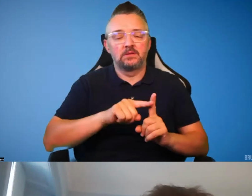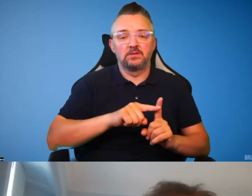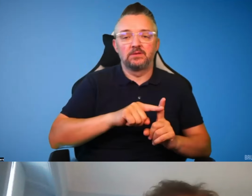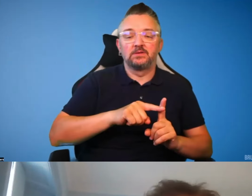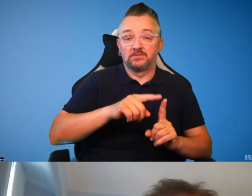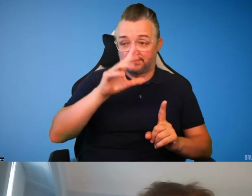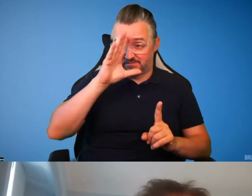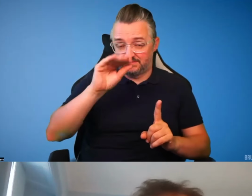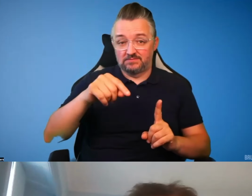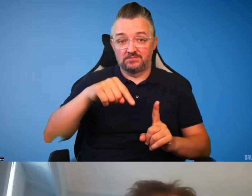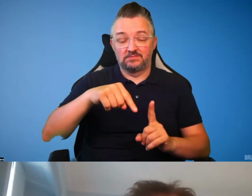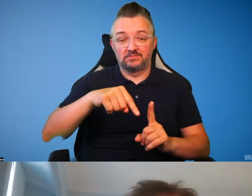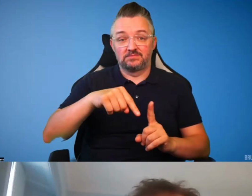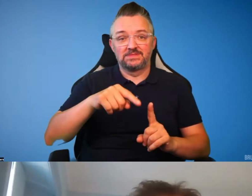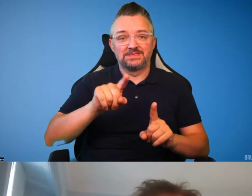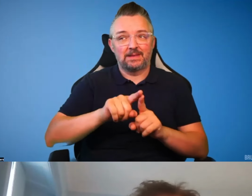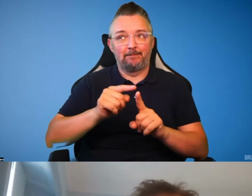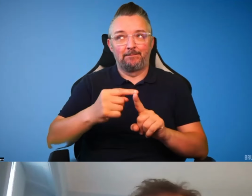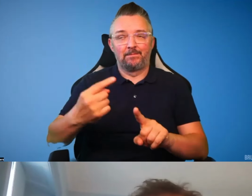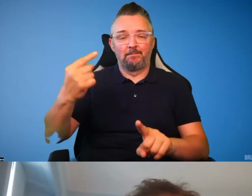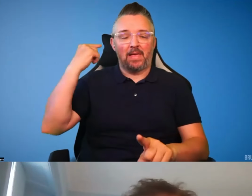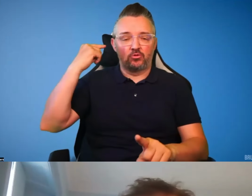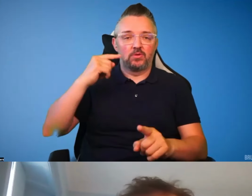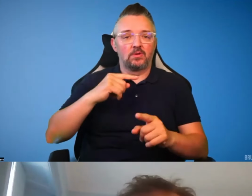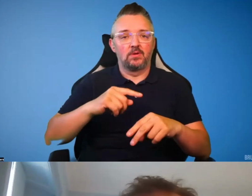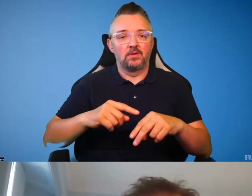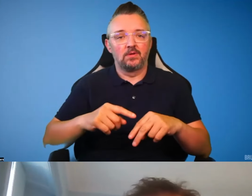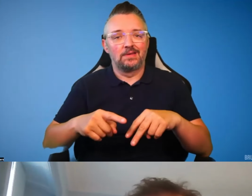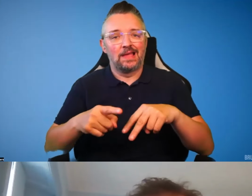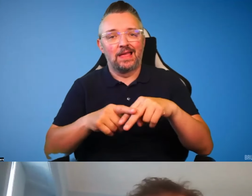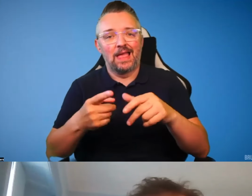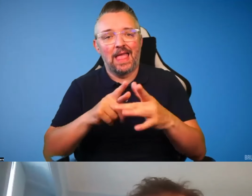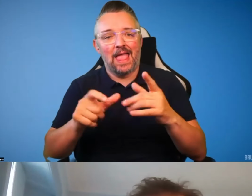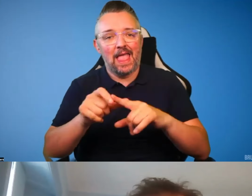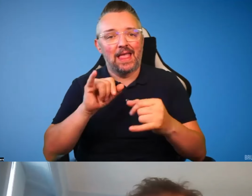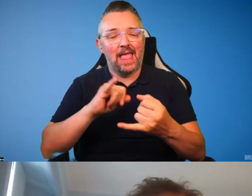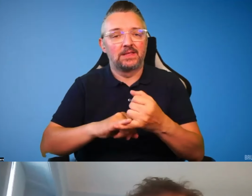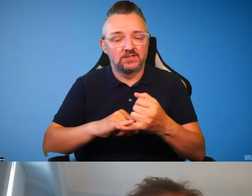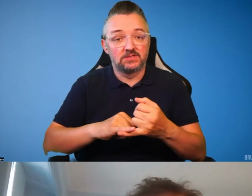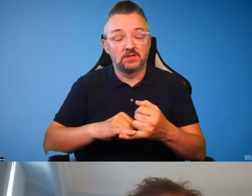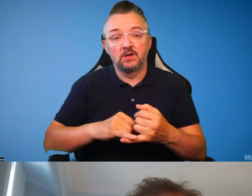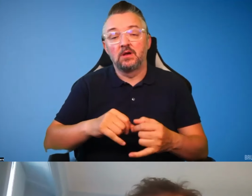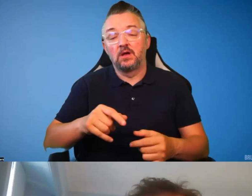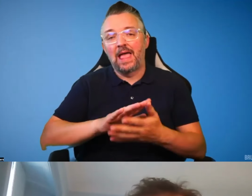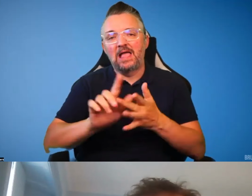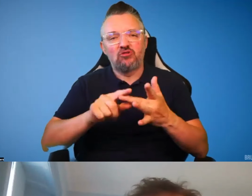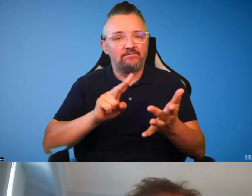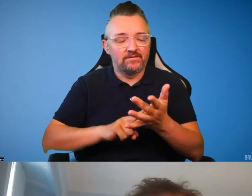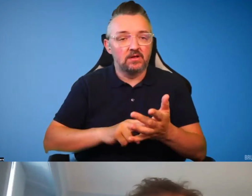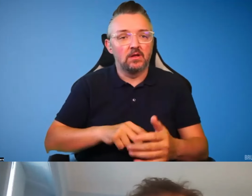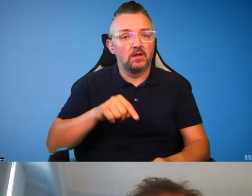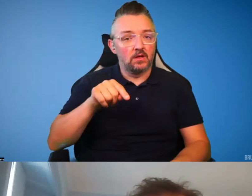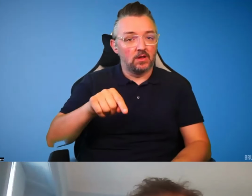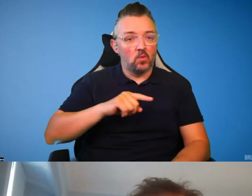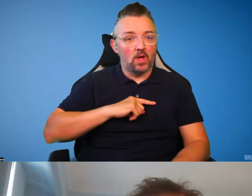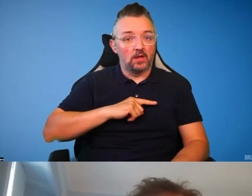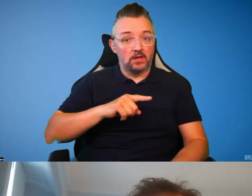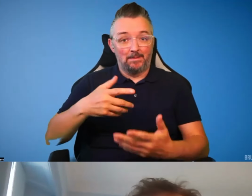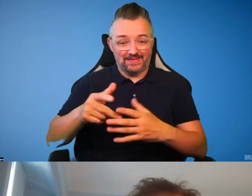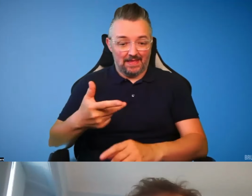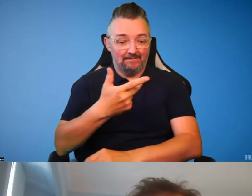reminded of the AIDS and HIV crisis. Is there messaging that we can get to this part of the community, especially if they've been vaccinated